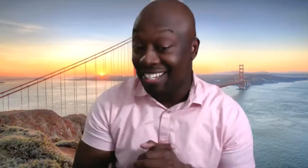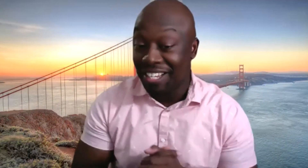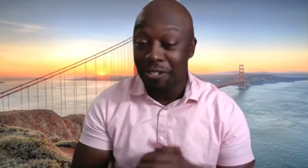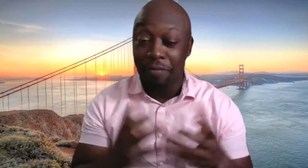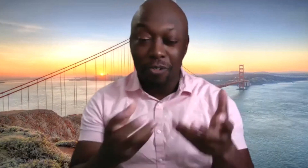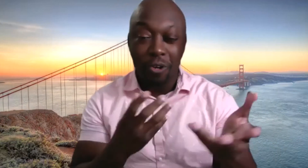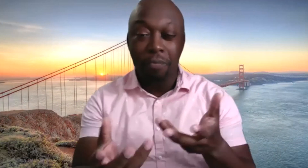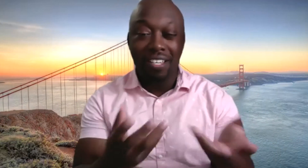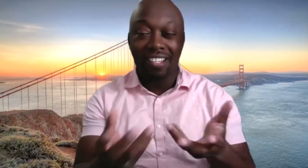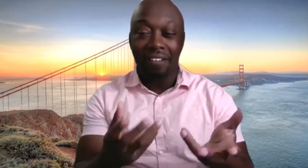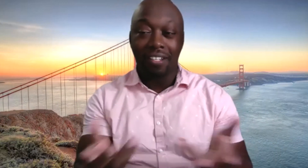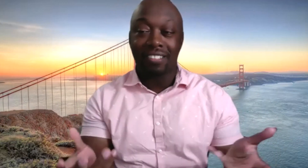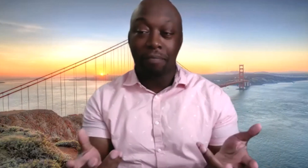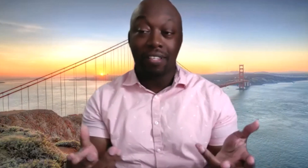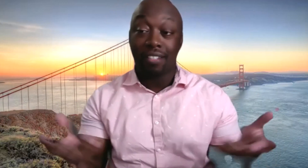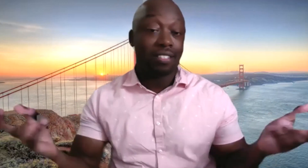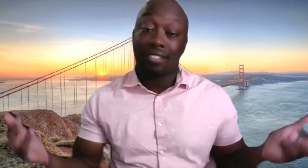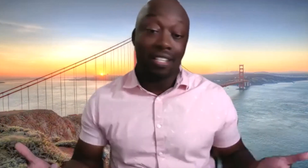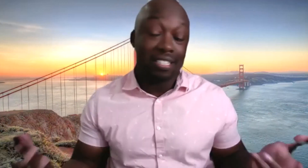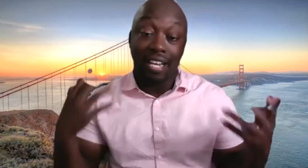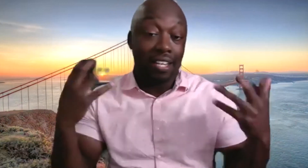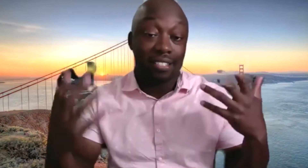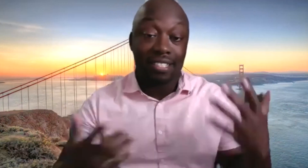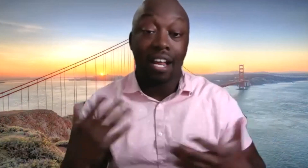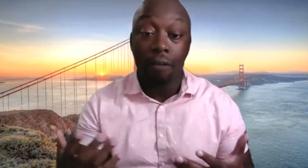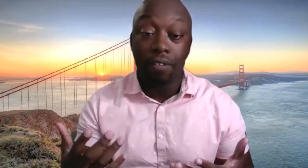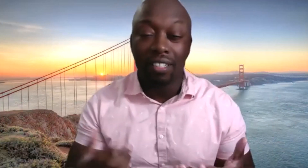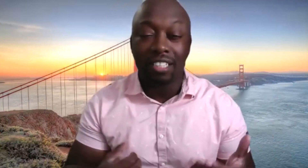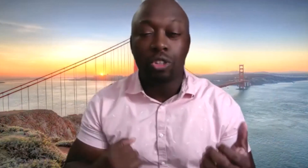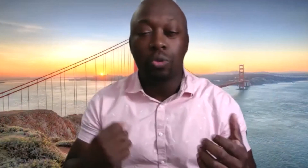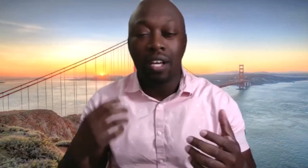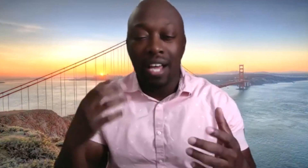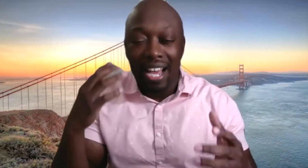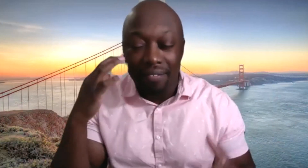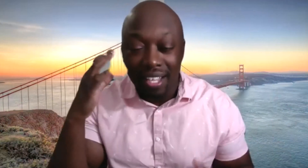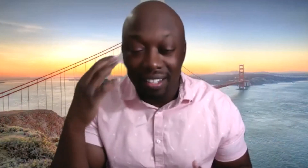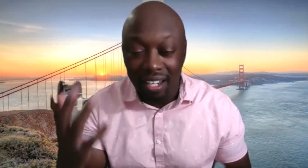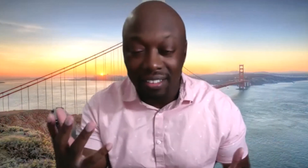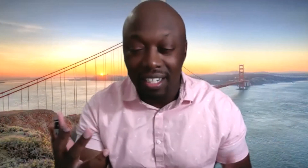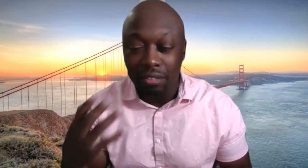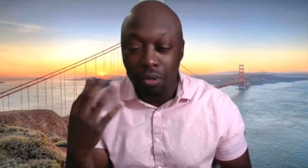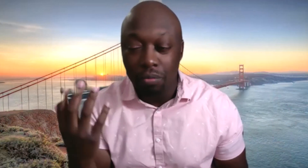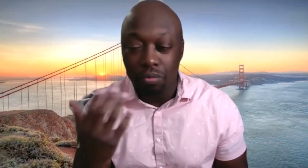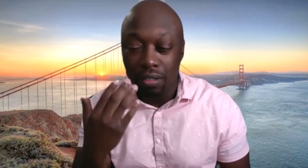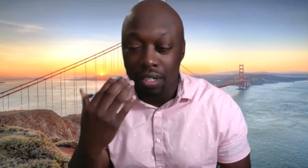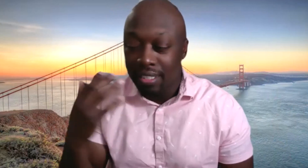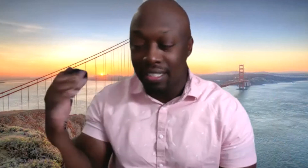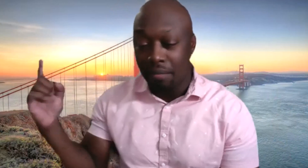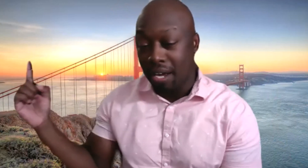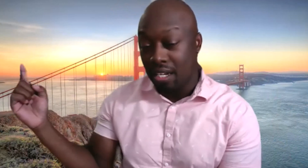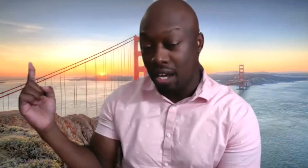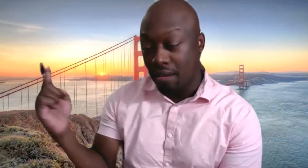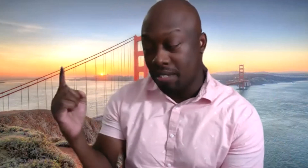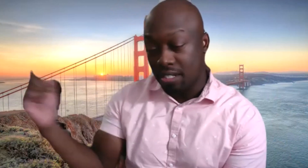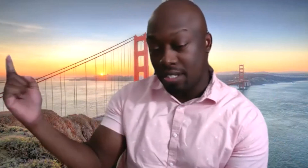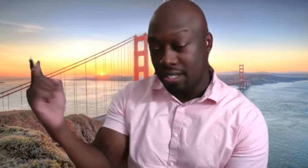that? So if you show me something, it's not helpful unless you have that context. What did